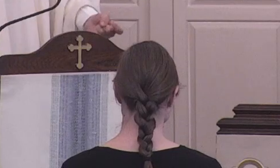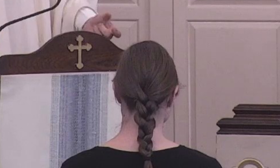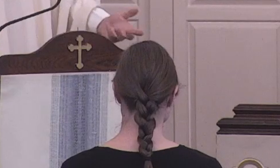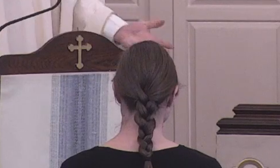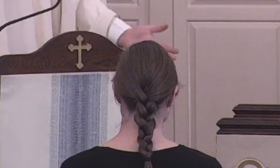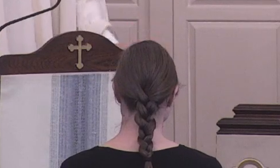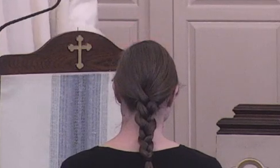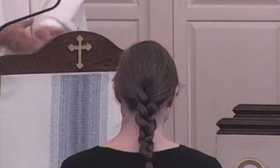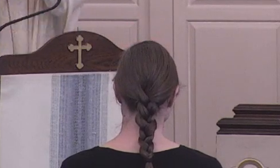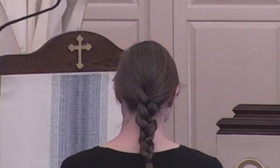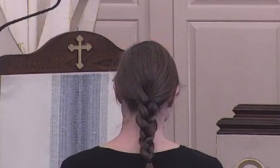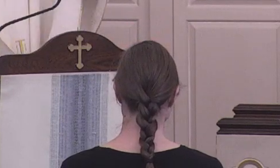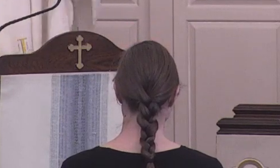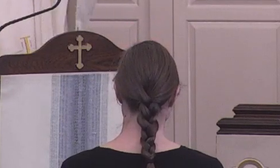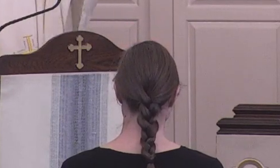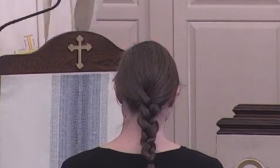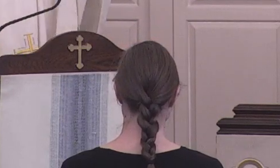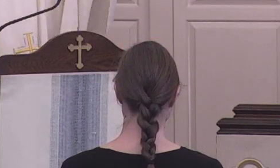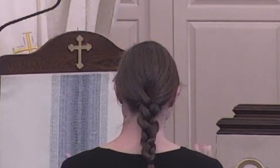Alleluia.